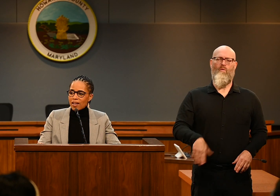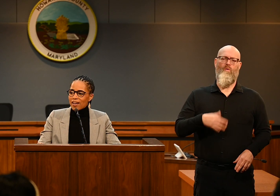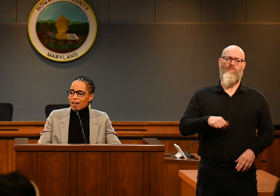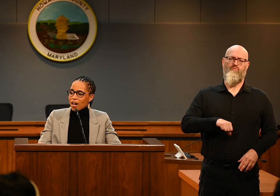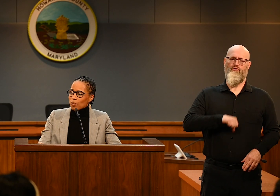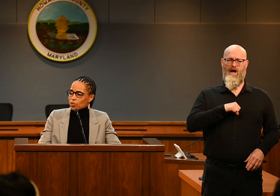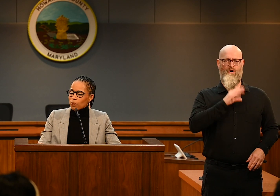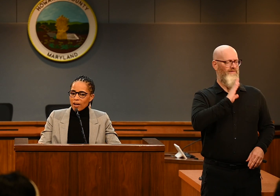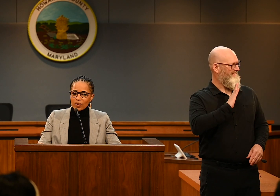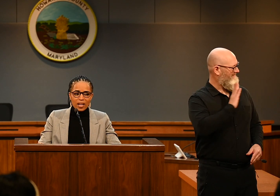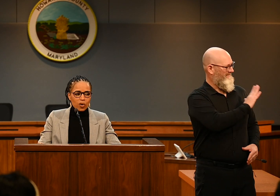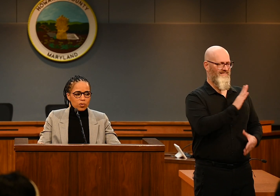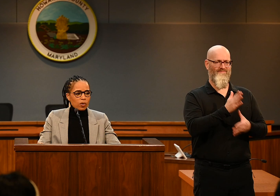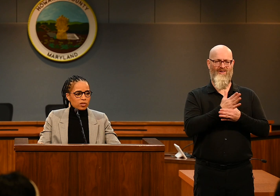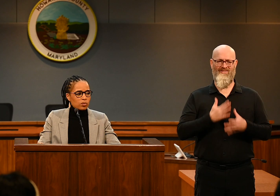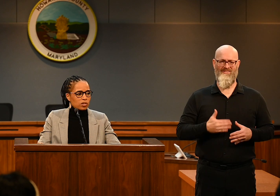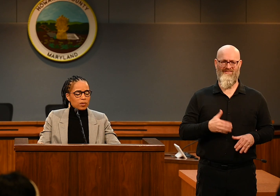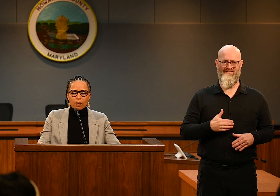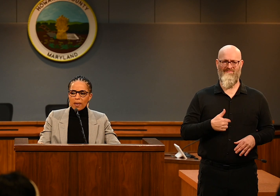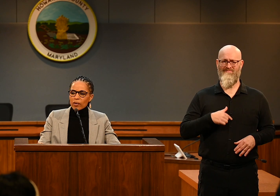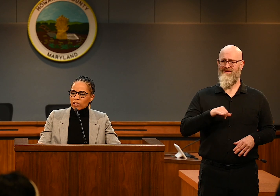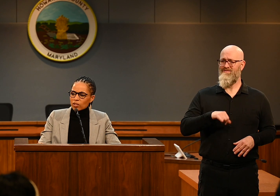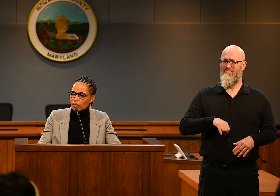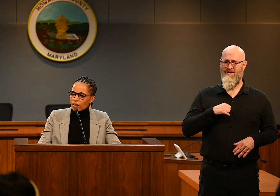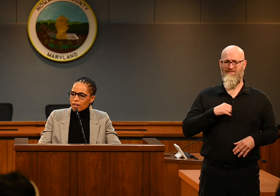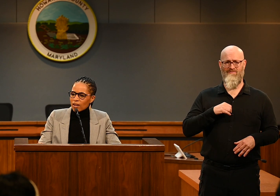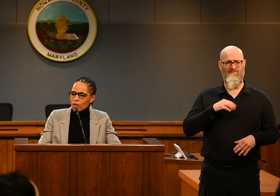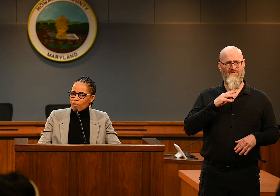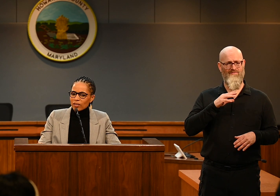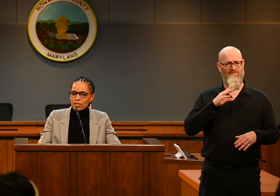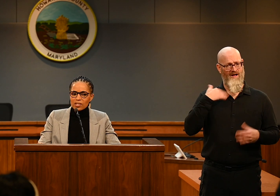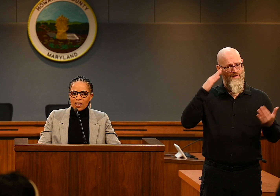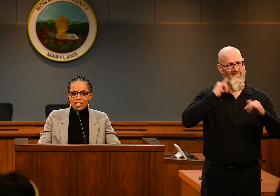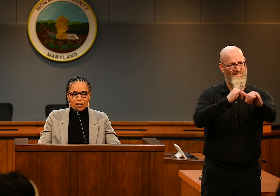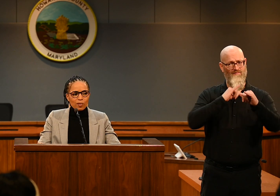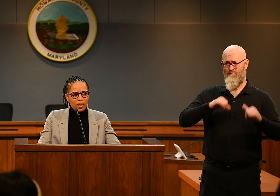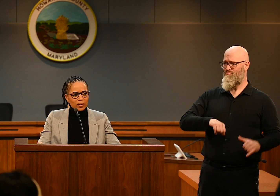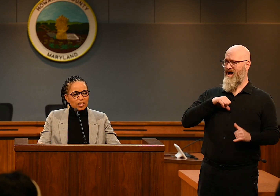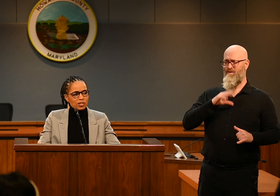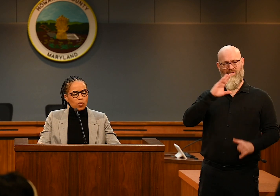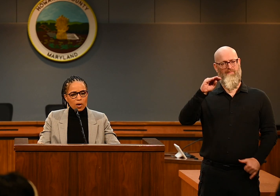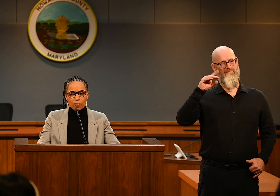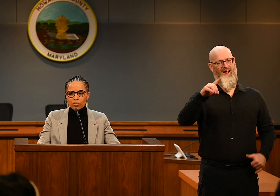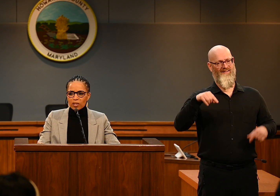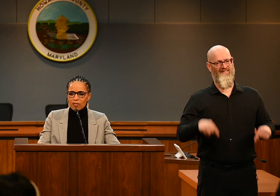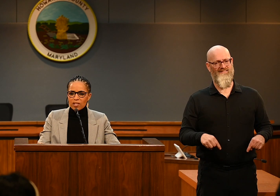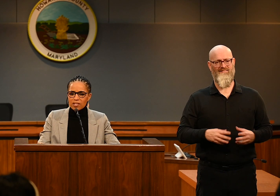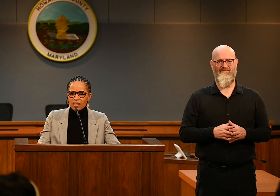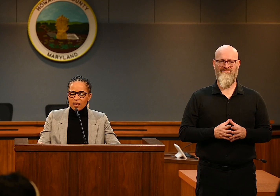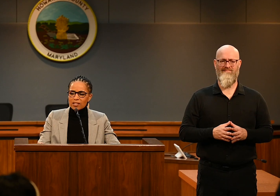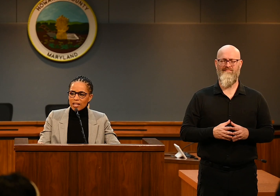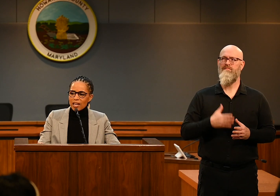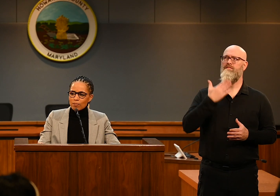partner. I'm also proud, and I hope you are too, to be a Marylander. Oh my goodness, thank God for Maryland. It's so wonderful to live